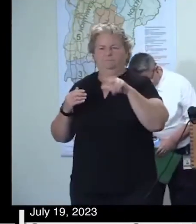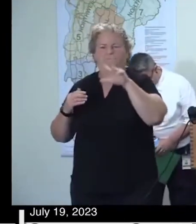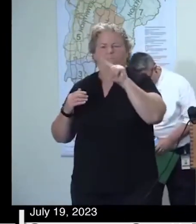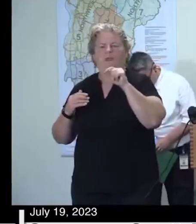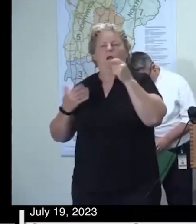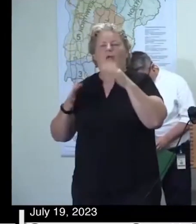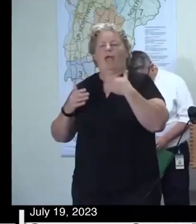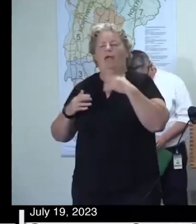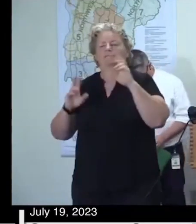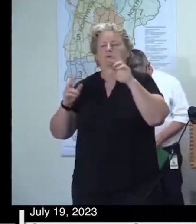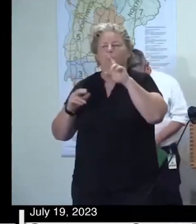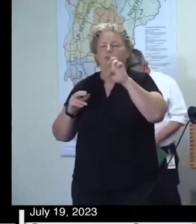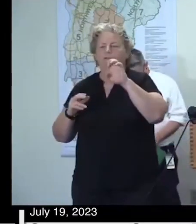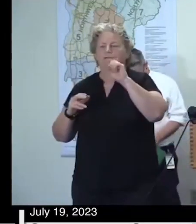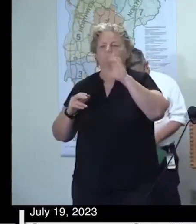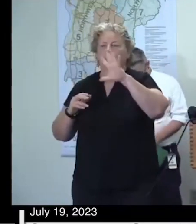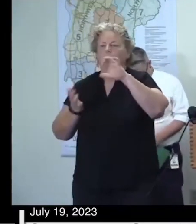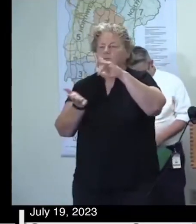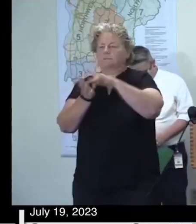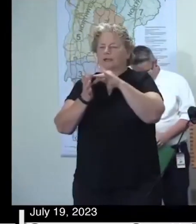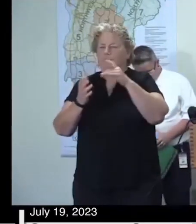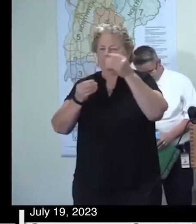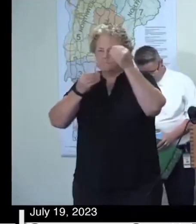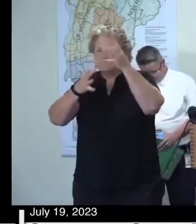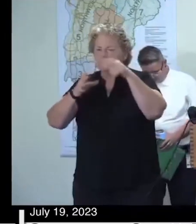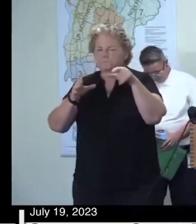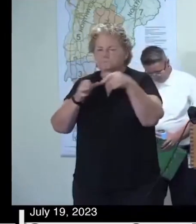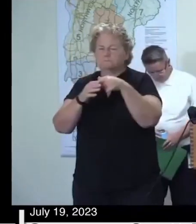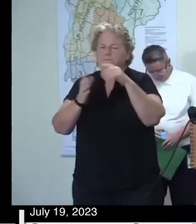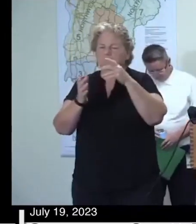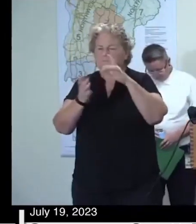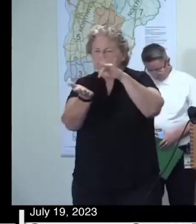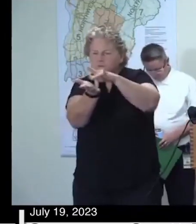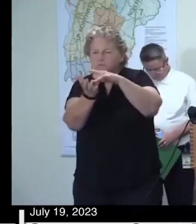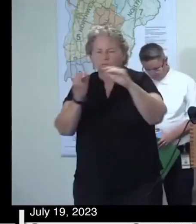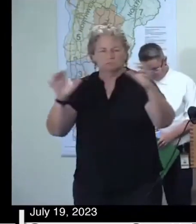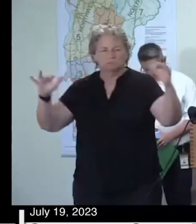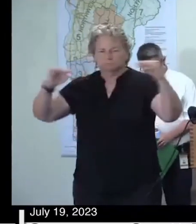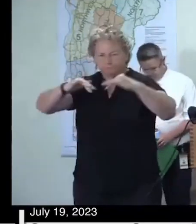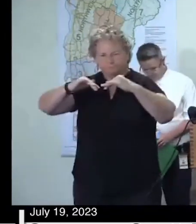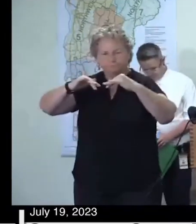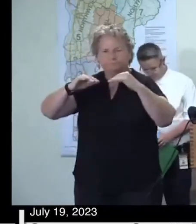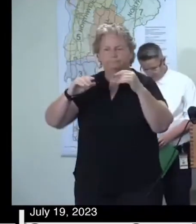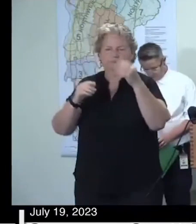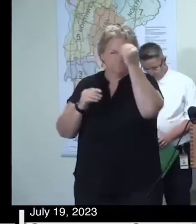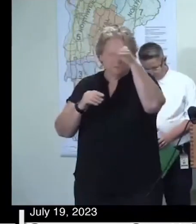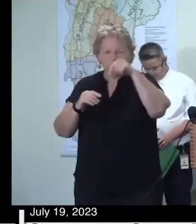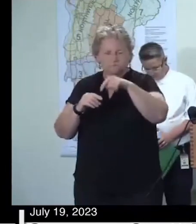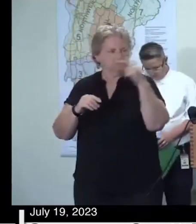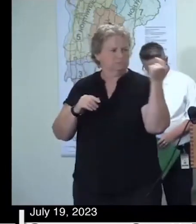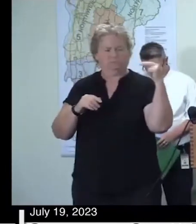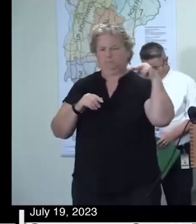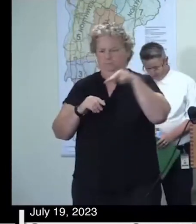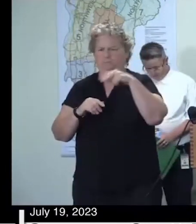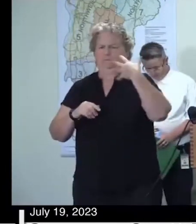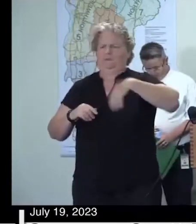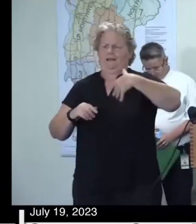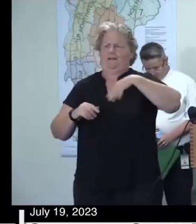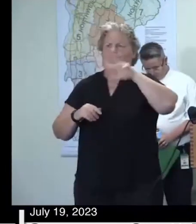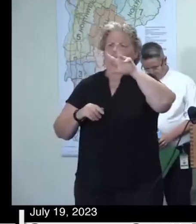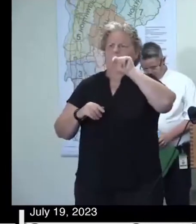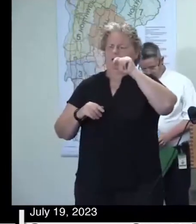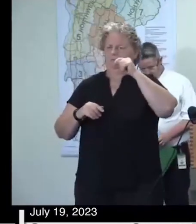are in a number of the communities. And we're also standing up mobile registration intake centers